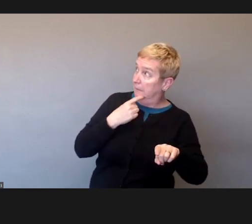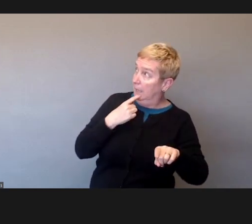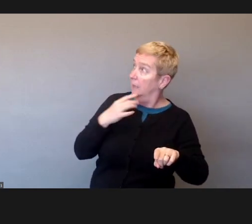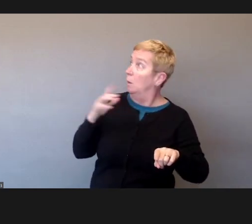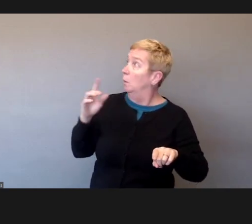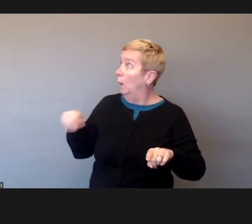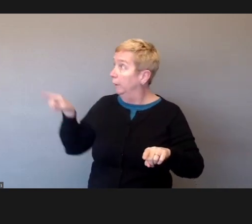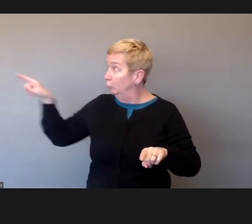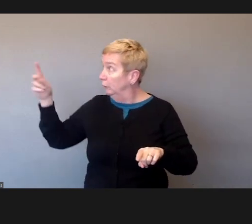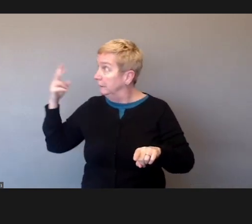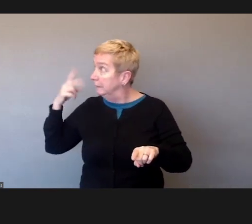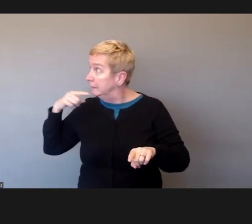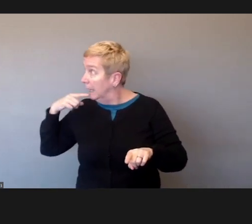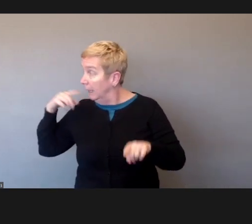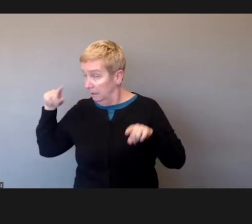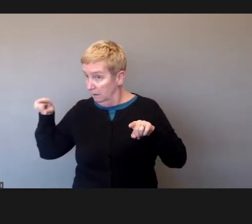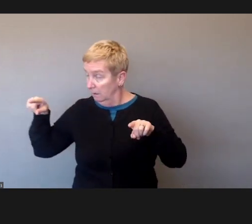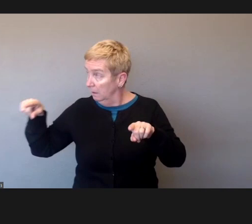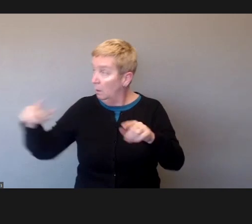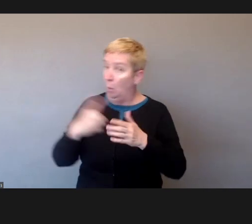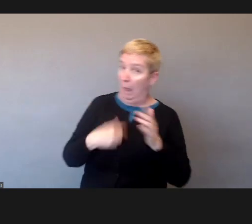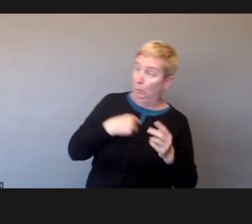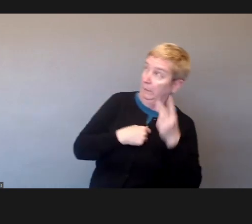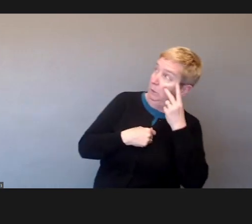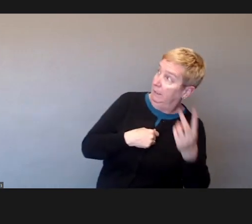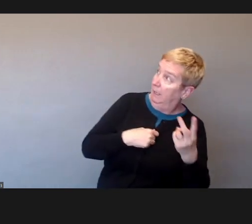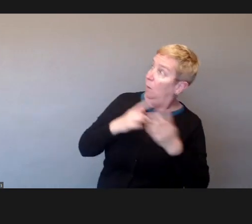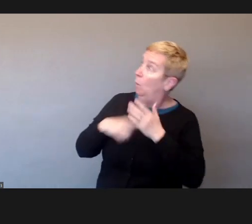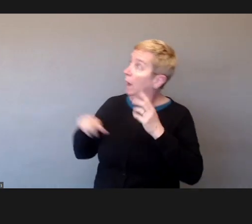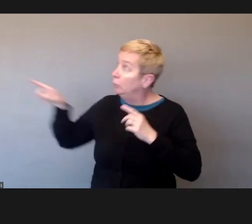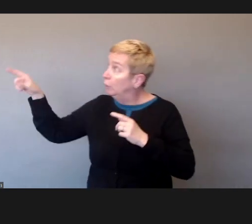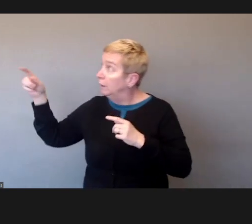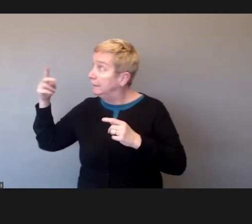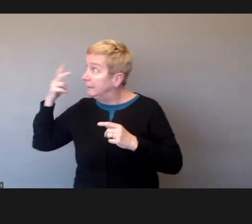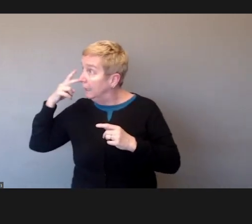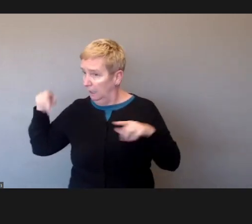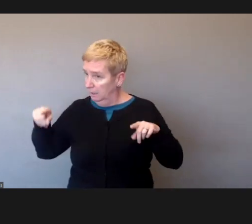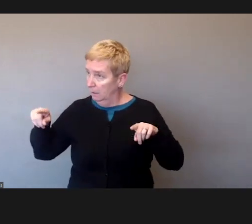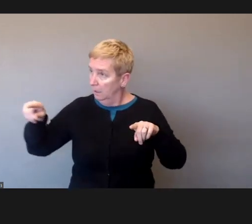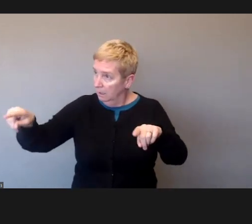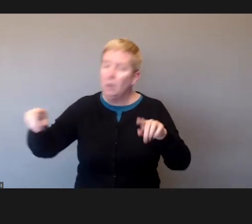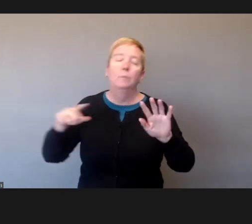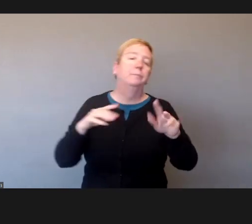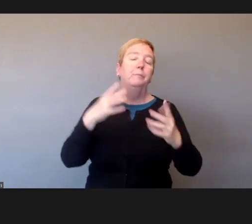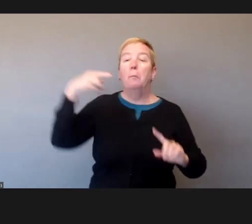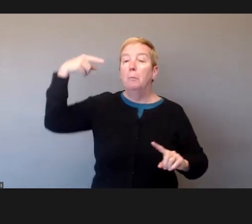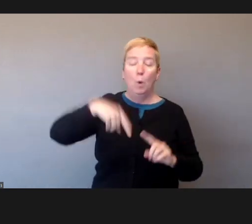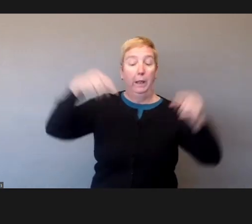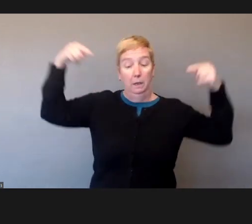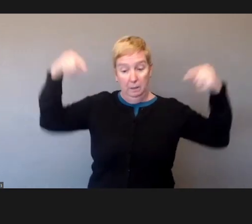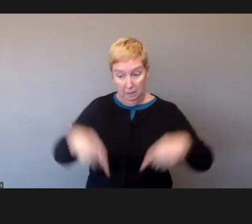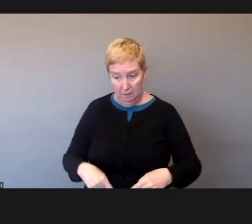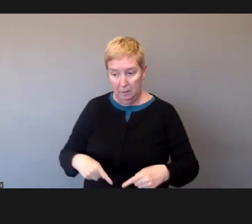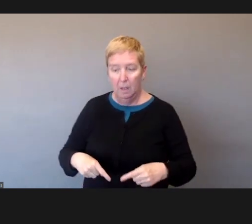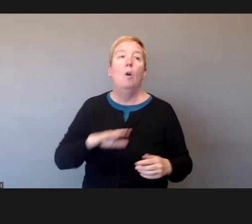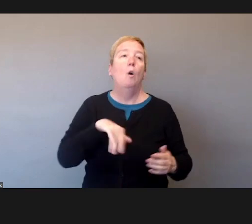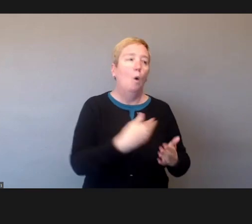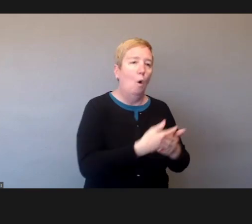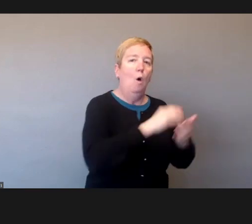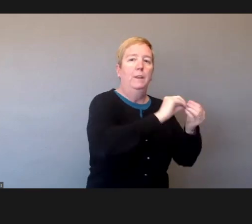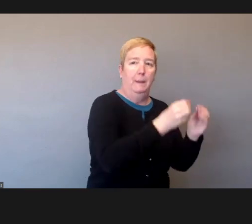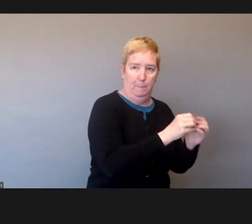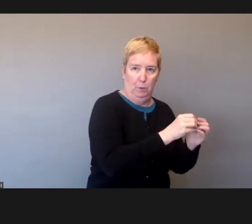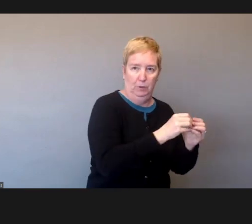But basically, all the data they're getting actually comes from DOH, but those hospital category data comes from the hospitals to